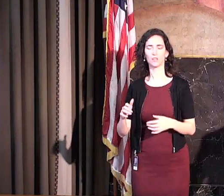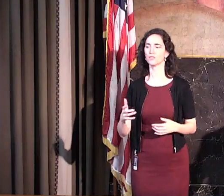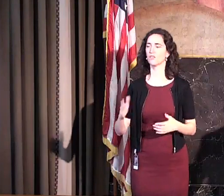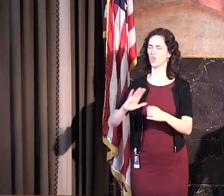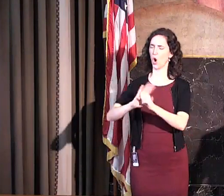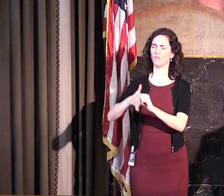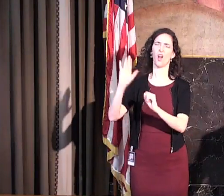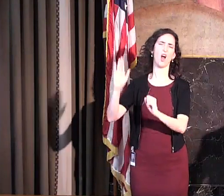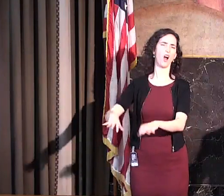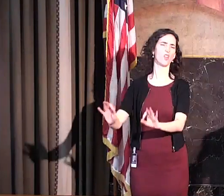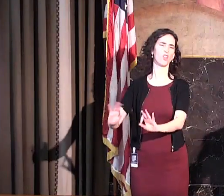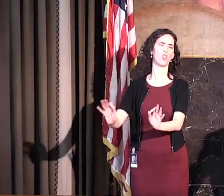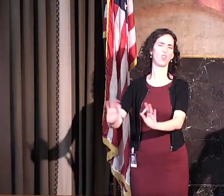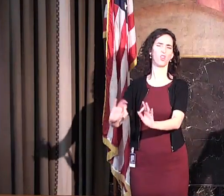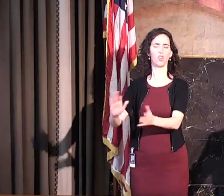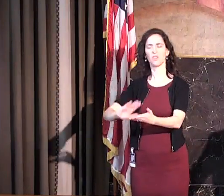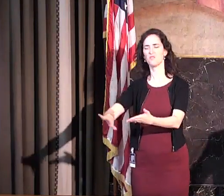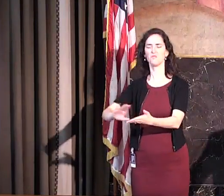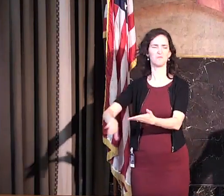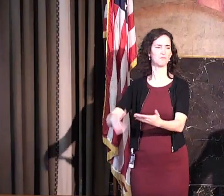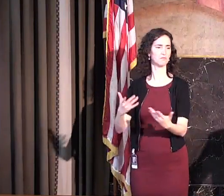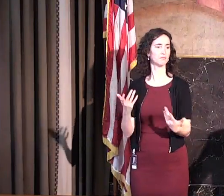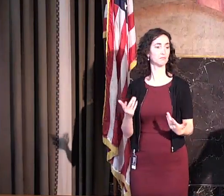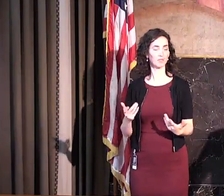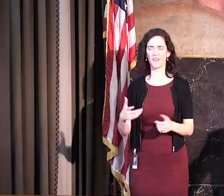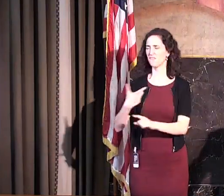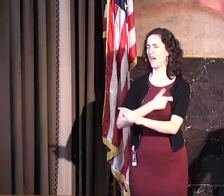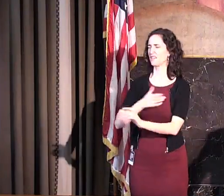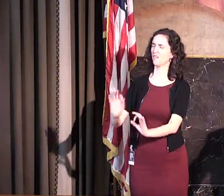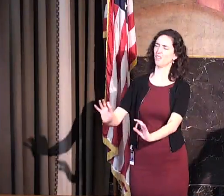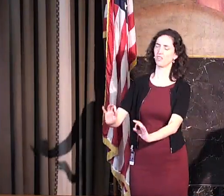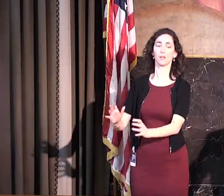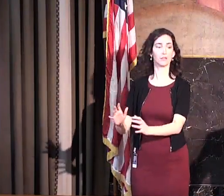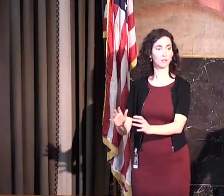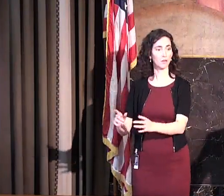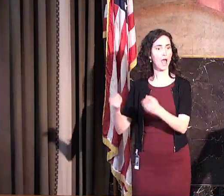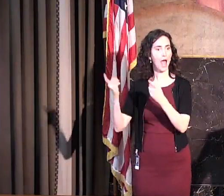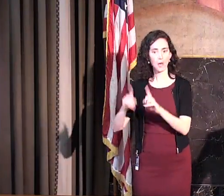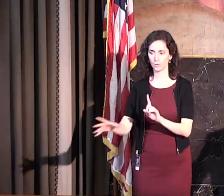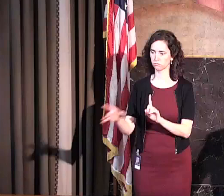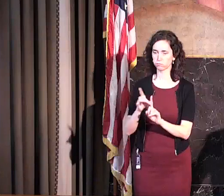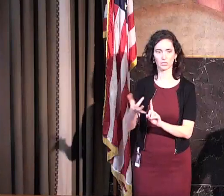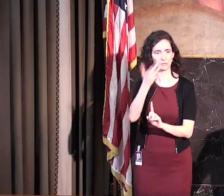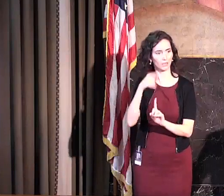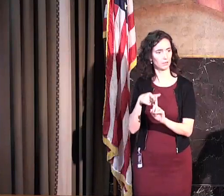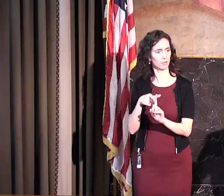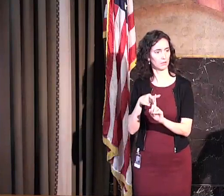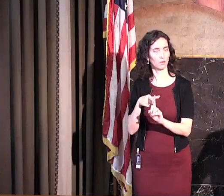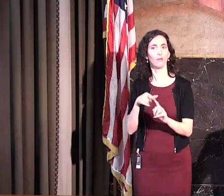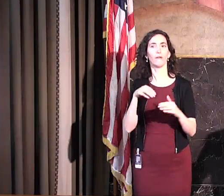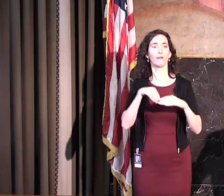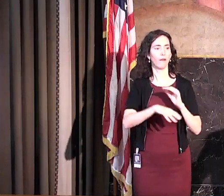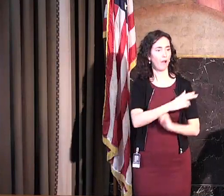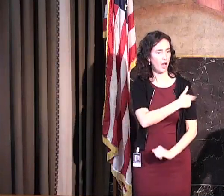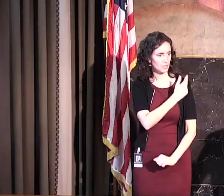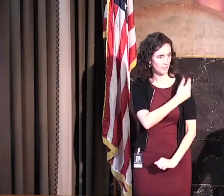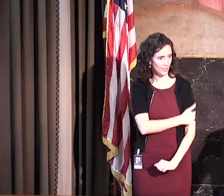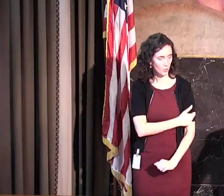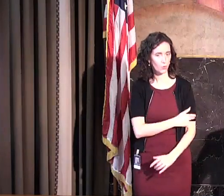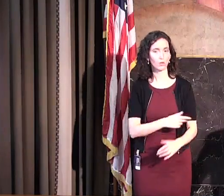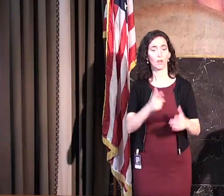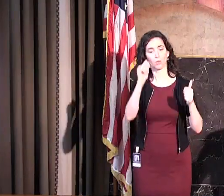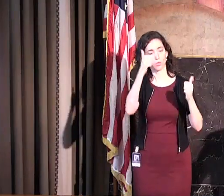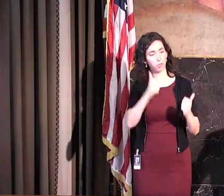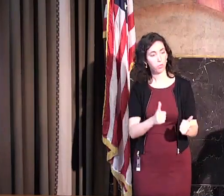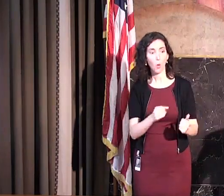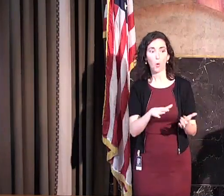of COVID and they're dismissive of the vaccine, that they contract COVID, to go into the hospital. They either have a very serious